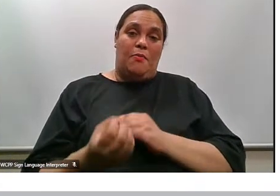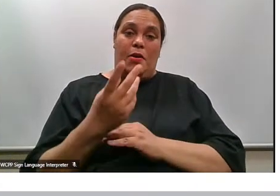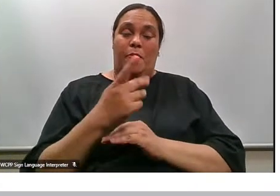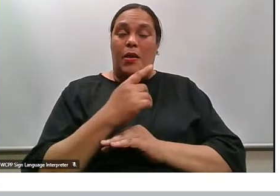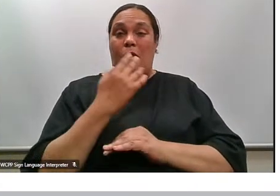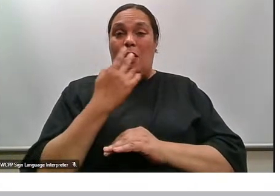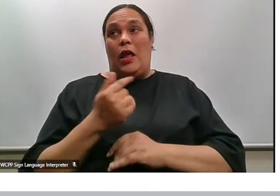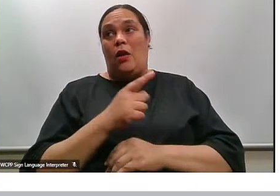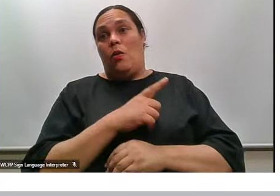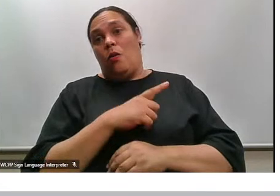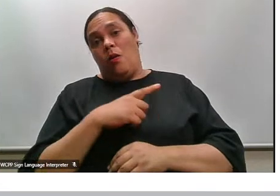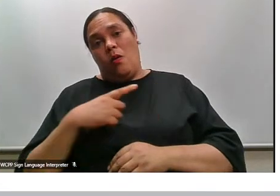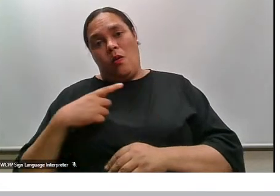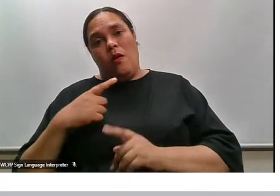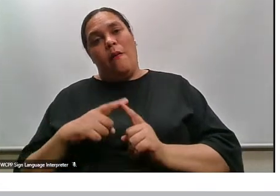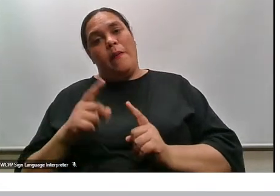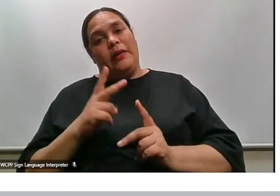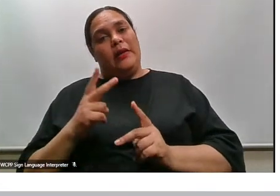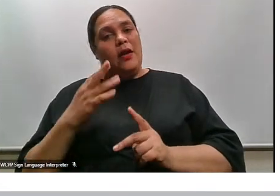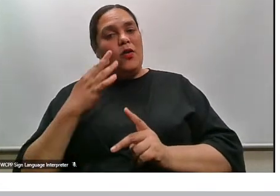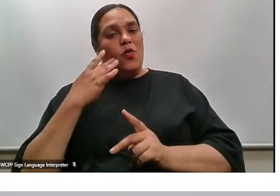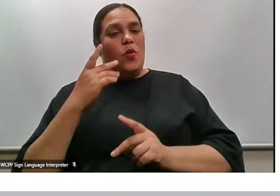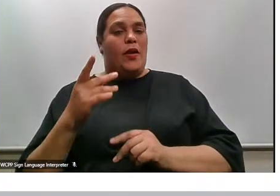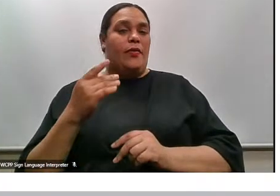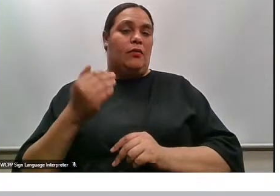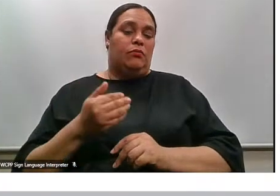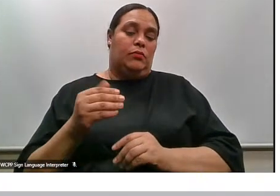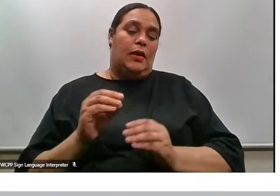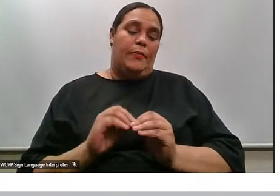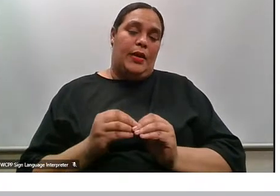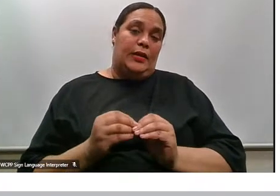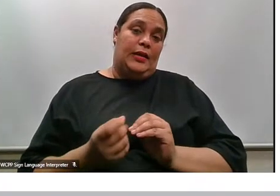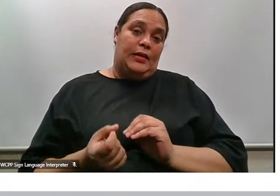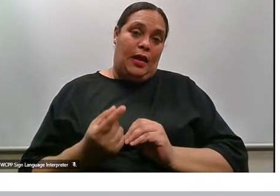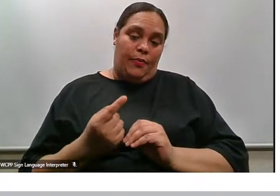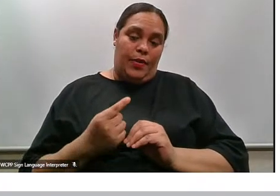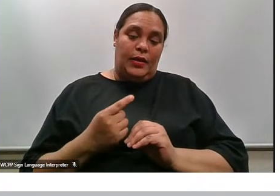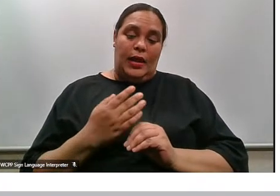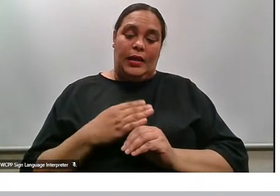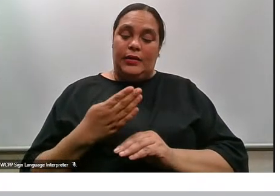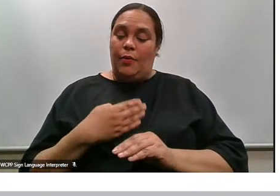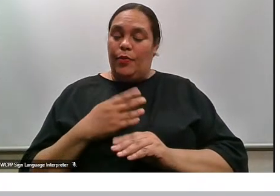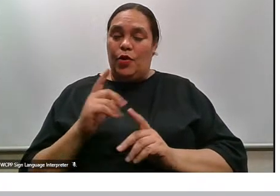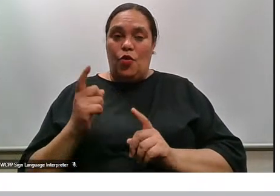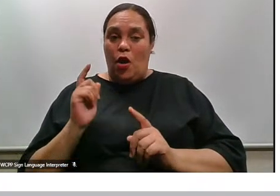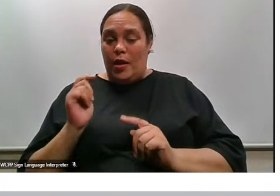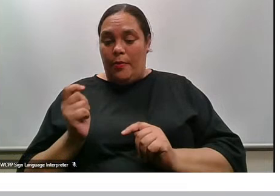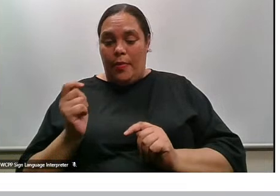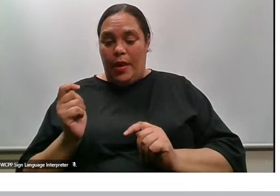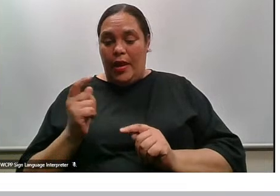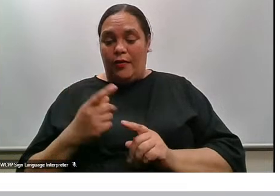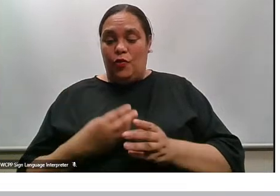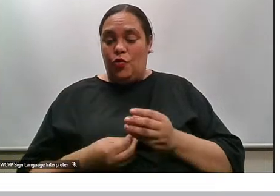long, once the regulatory mechanisms kick in and someone is not able to pay to trade on a busy